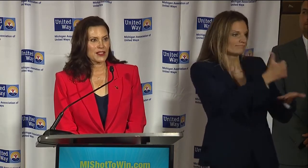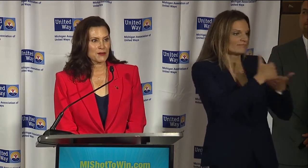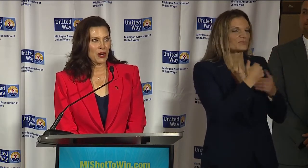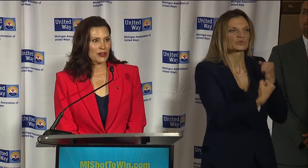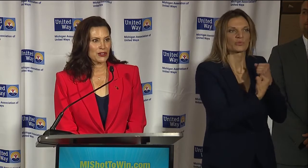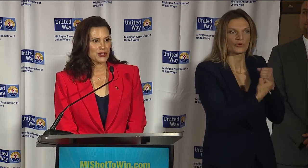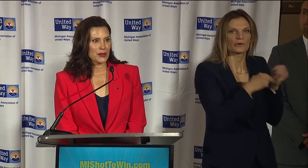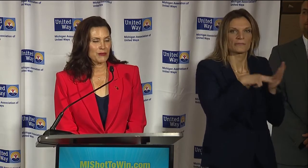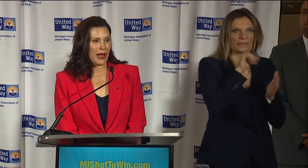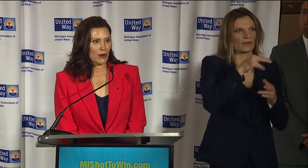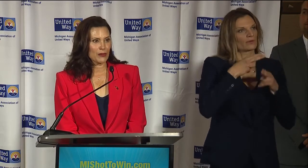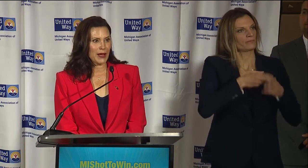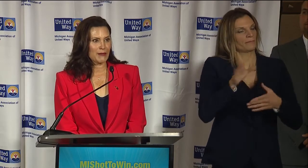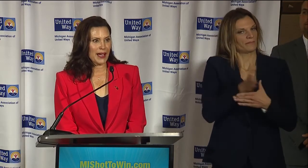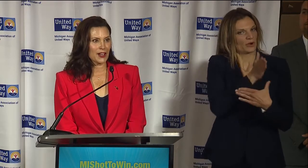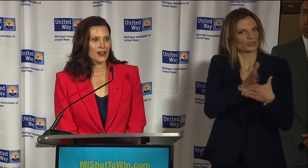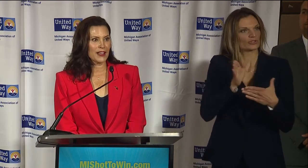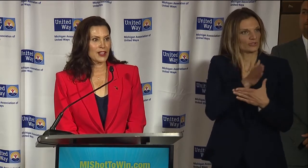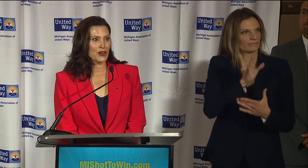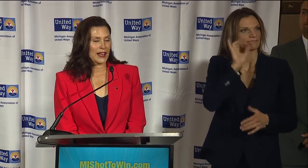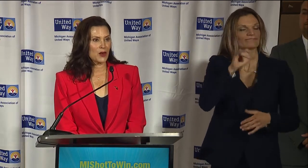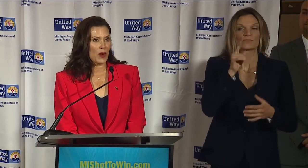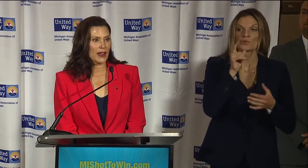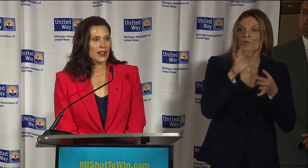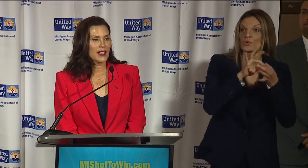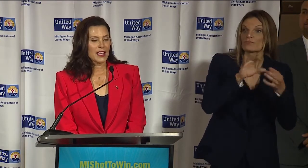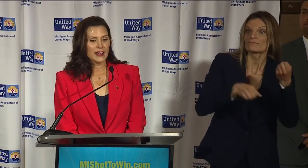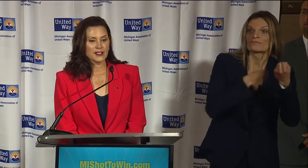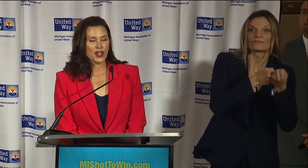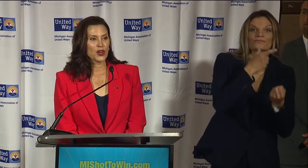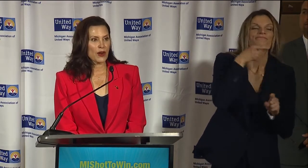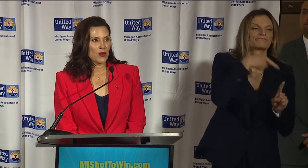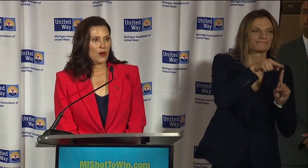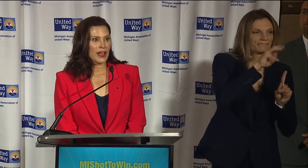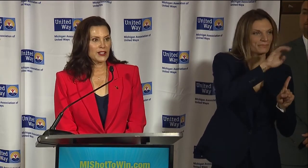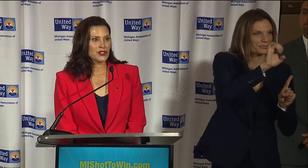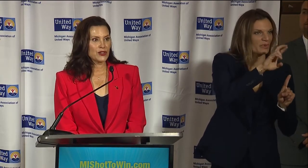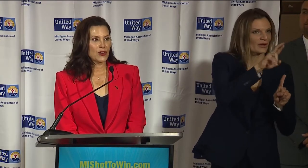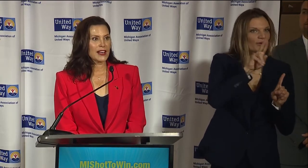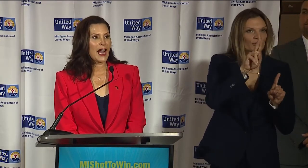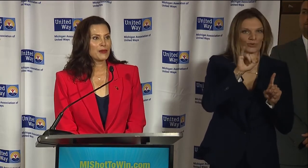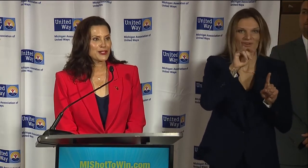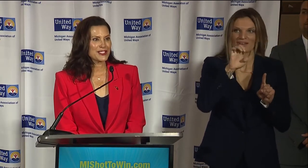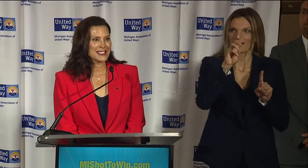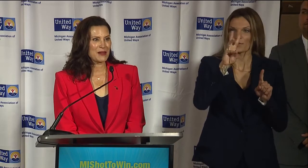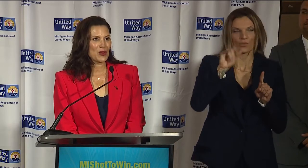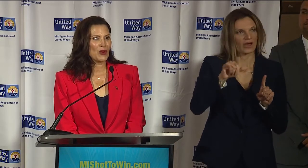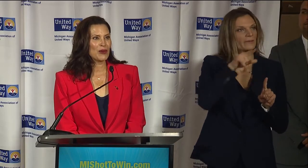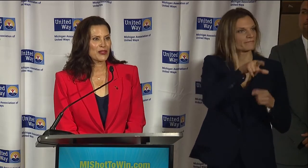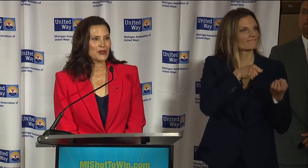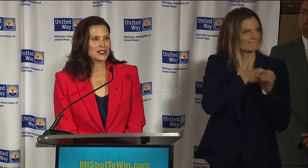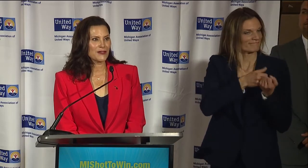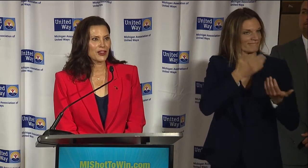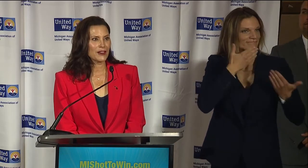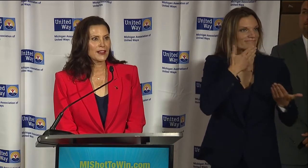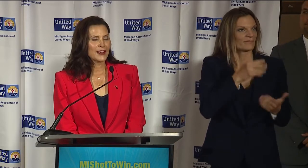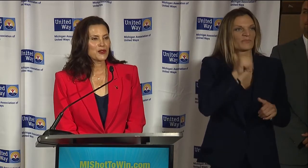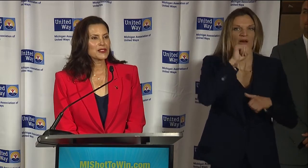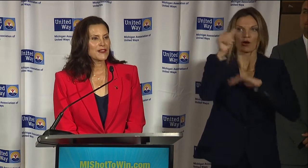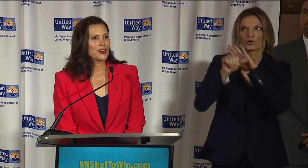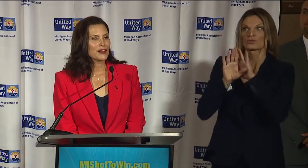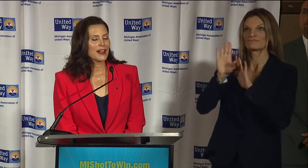and that's why this partnership powered by Meyer and the United Way is a great way to accomplish the same goal, but through a